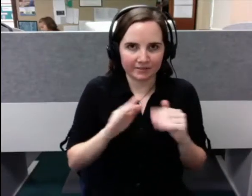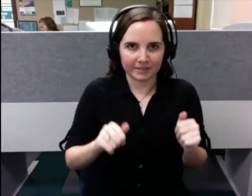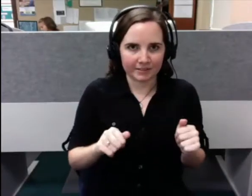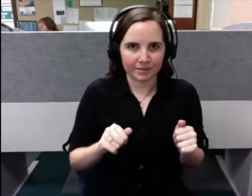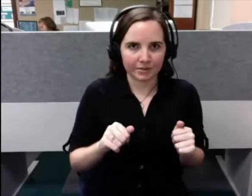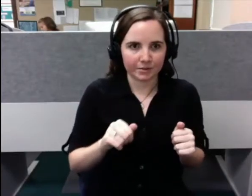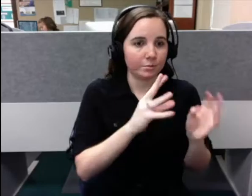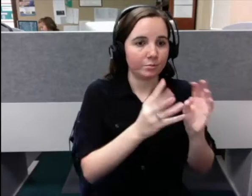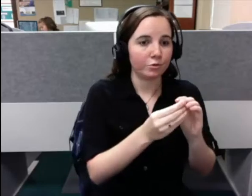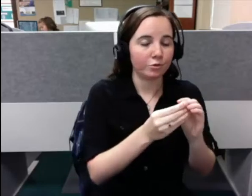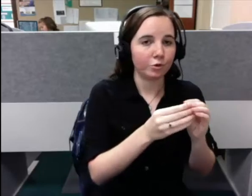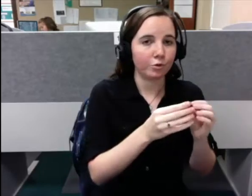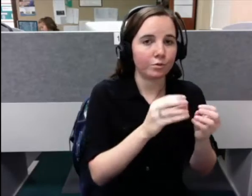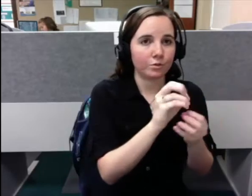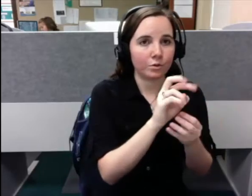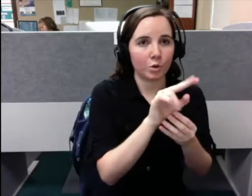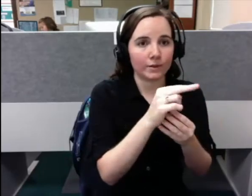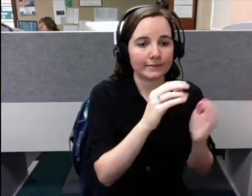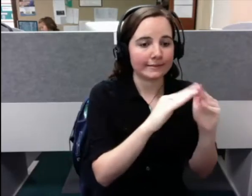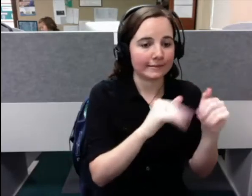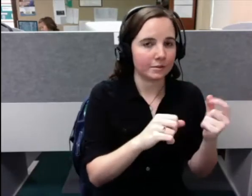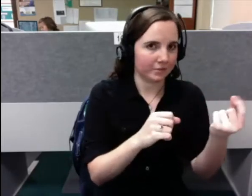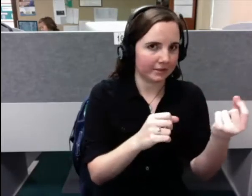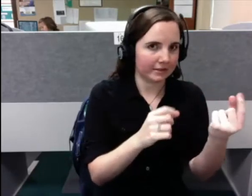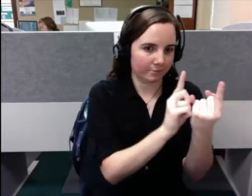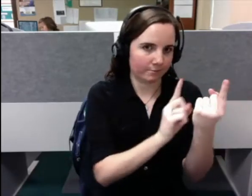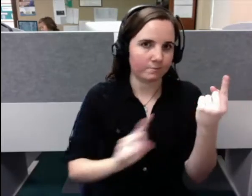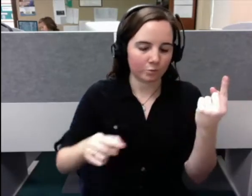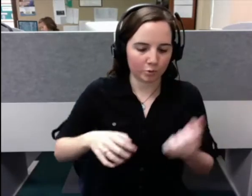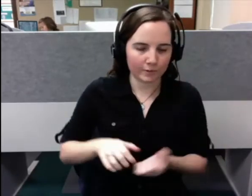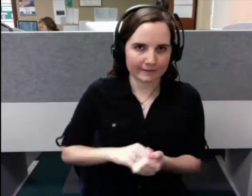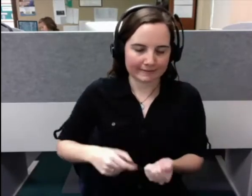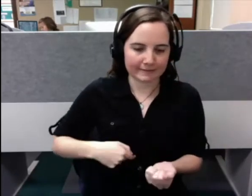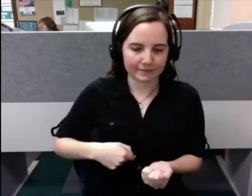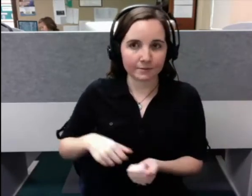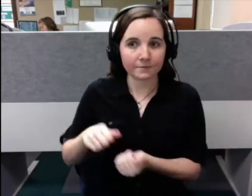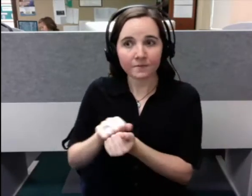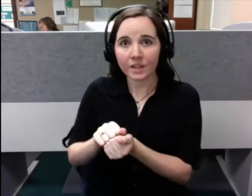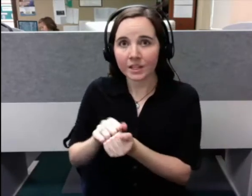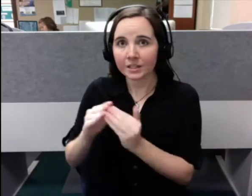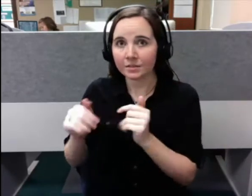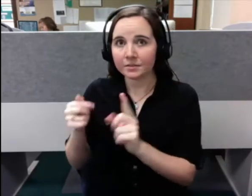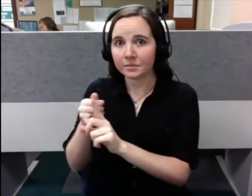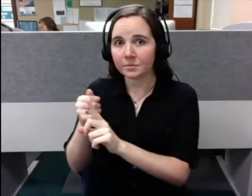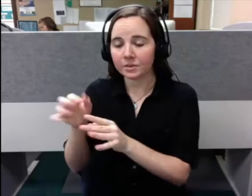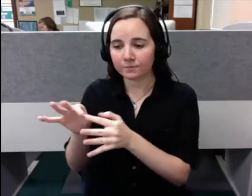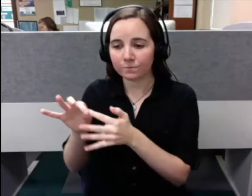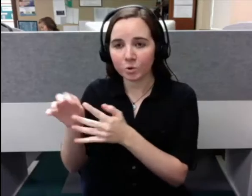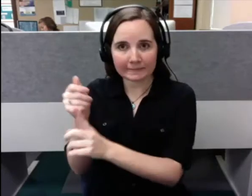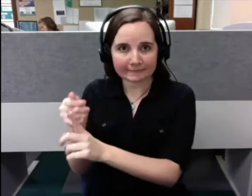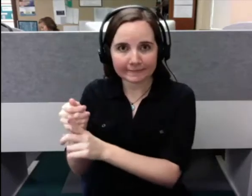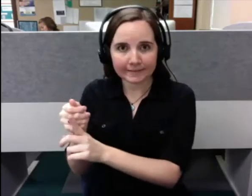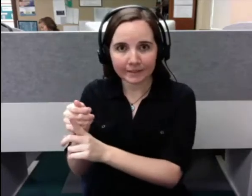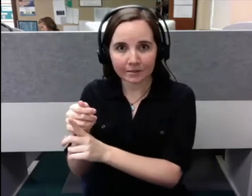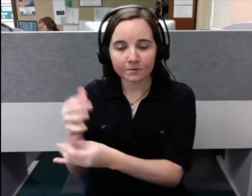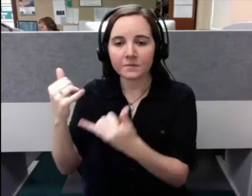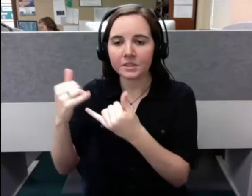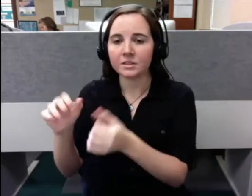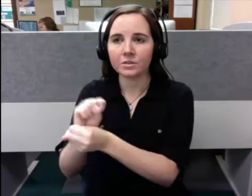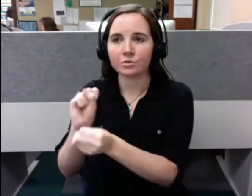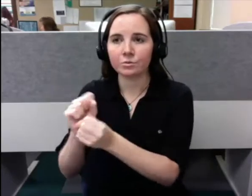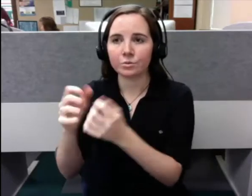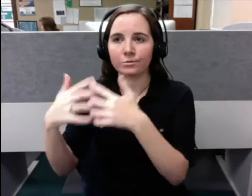one of 11 major organ systems in your body. Although the digestive system is unique in its own right, we do have to remember that it does function